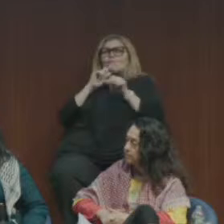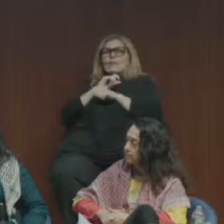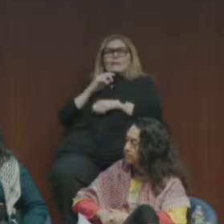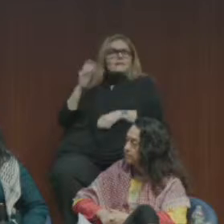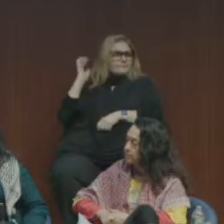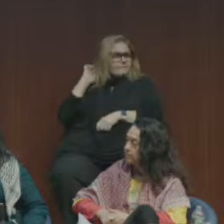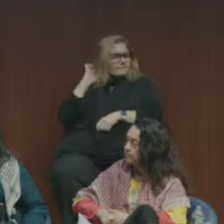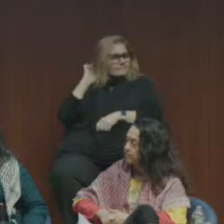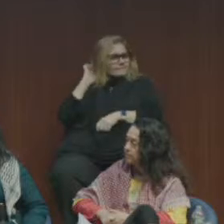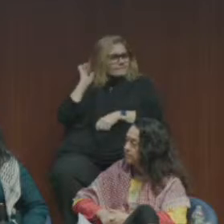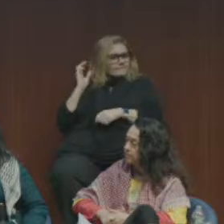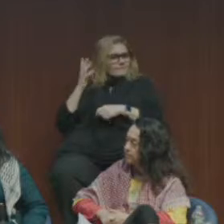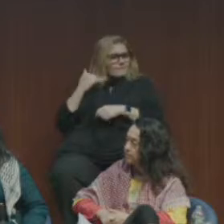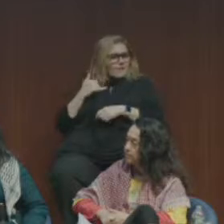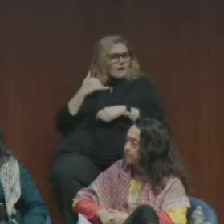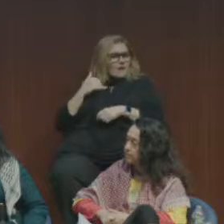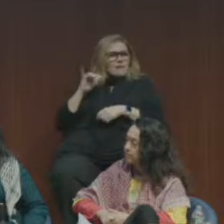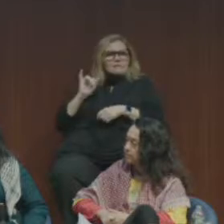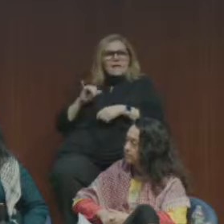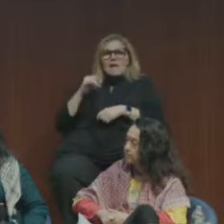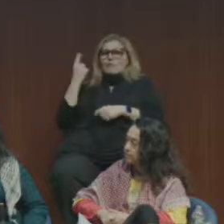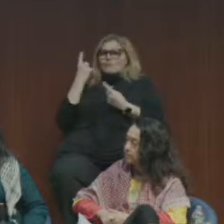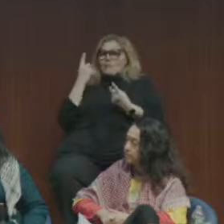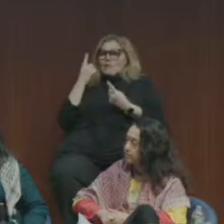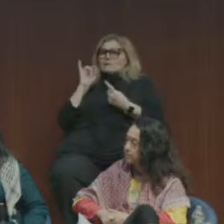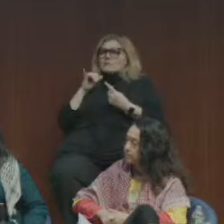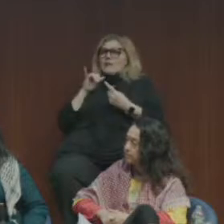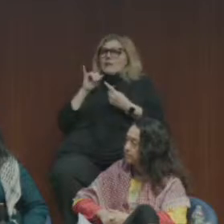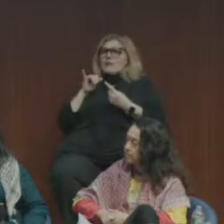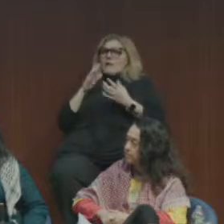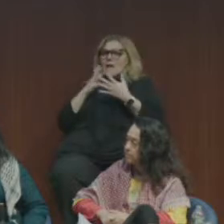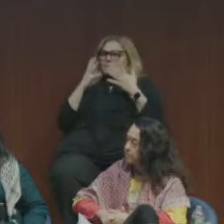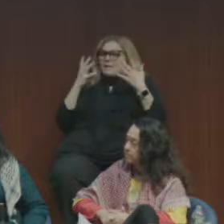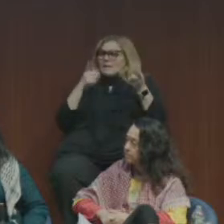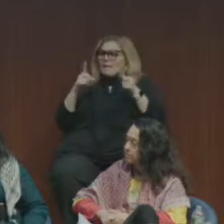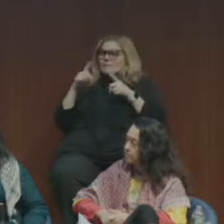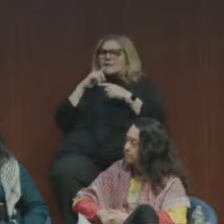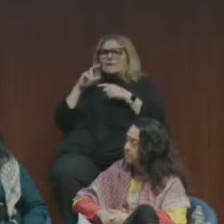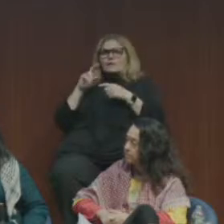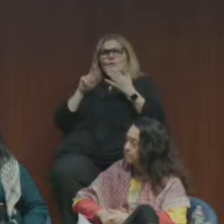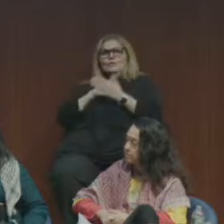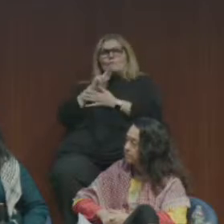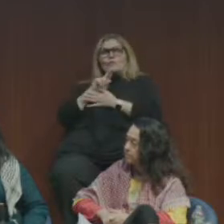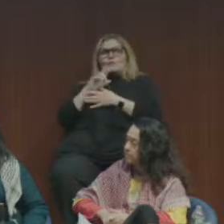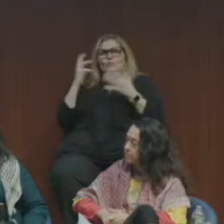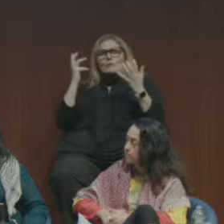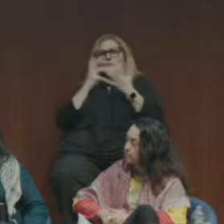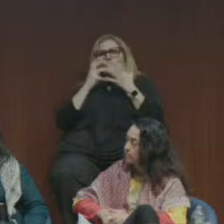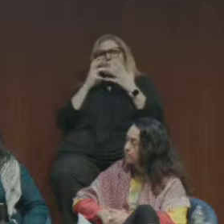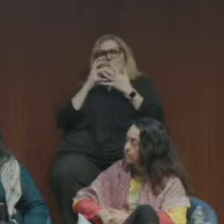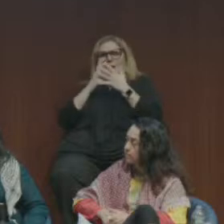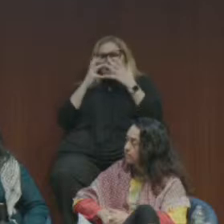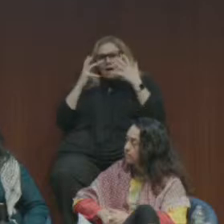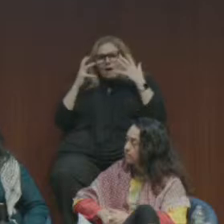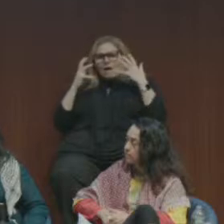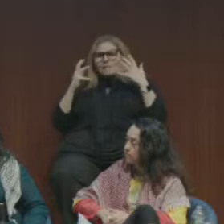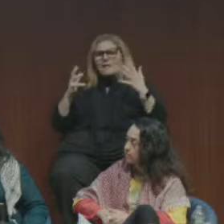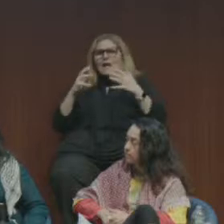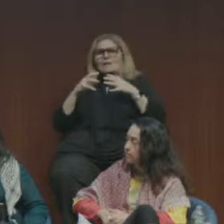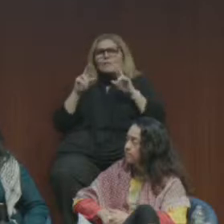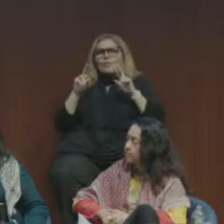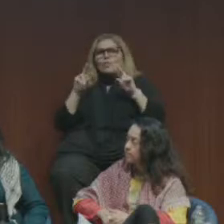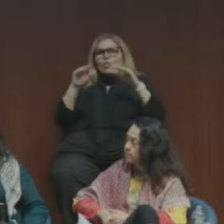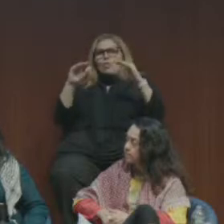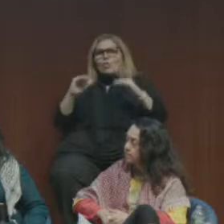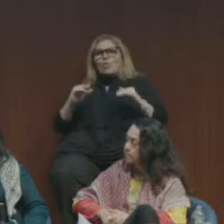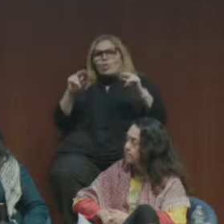me, because I think one of the things that has happened in the neoliberal university is the incredible amount of dehumanization